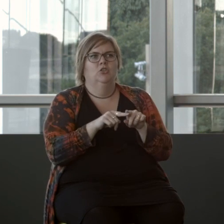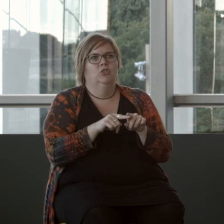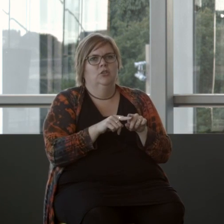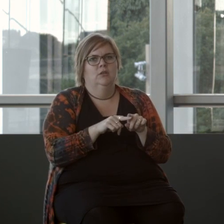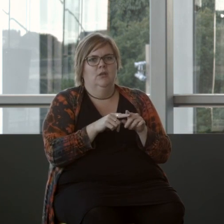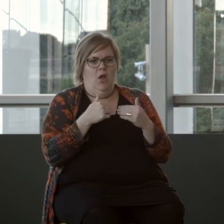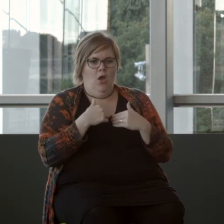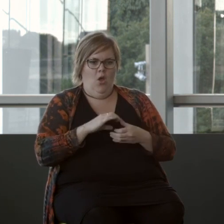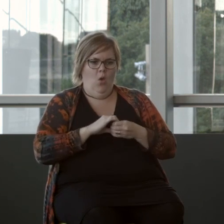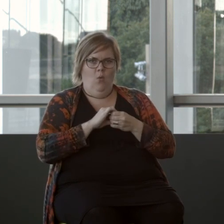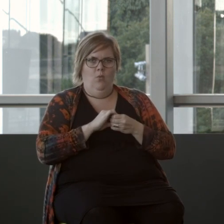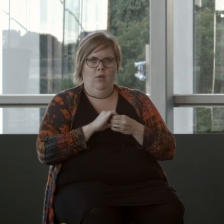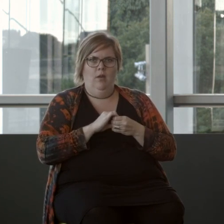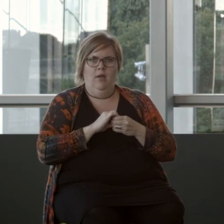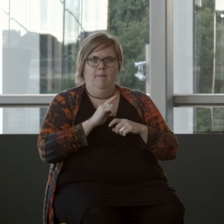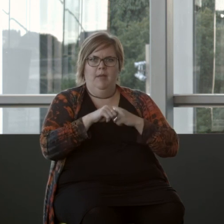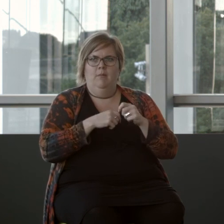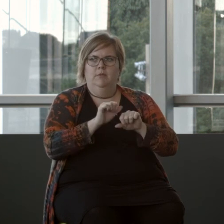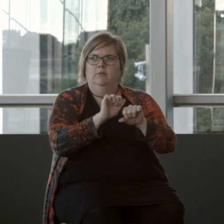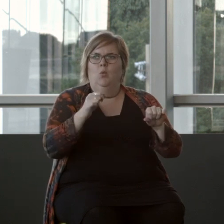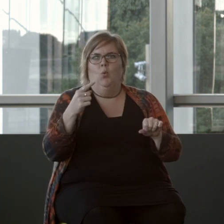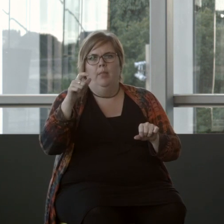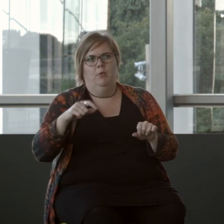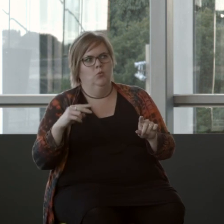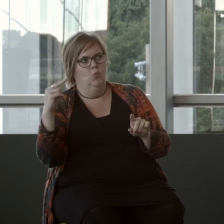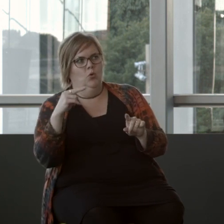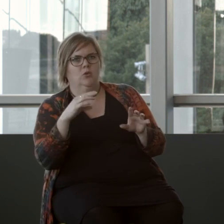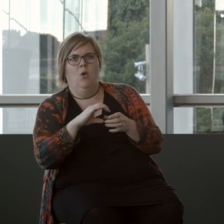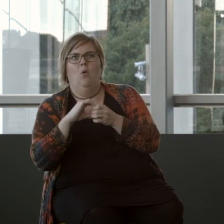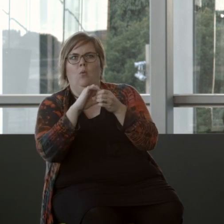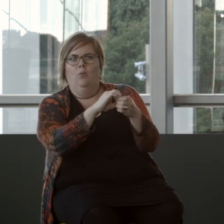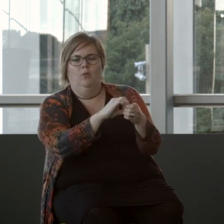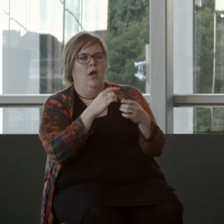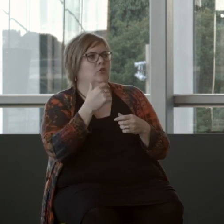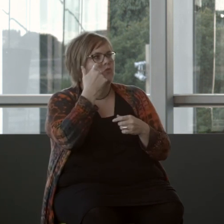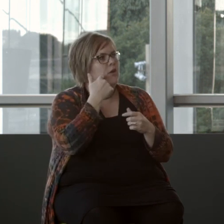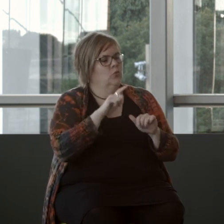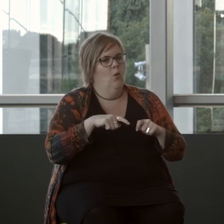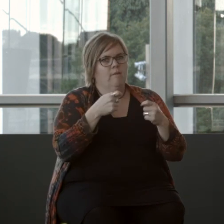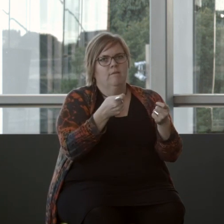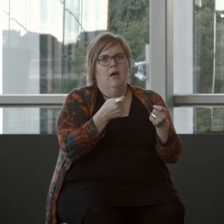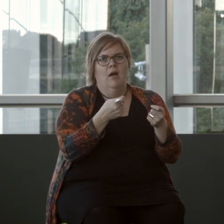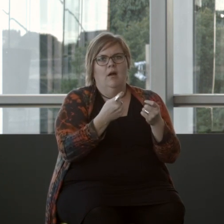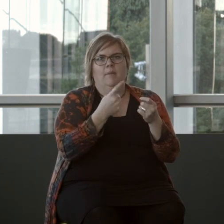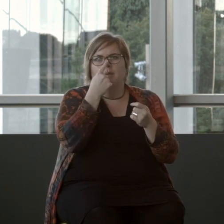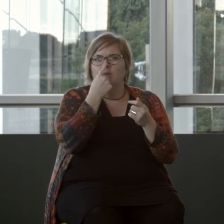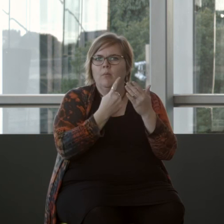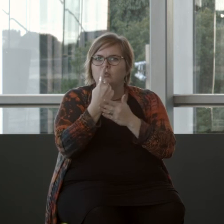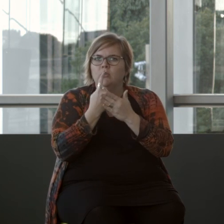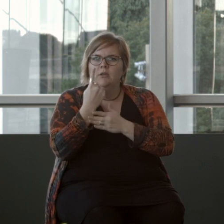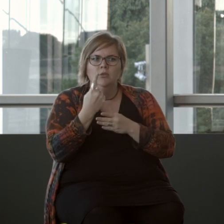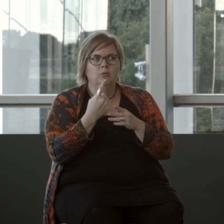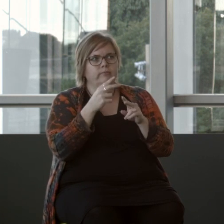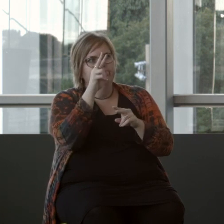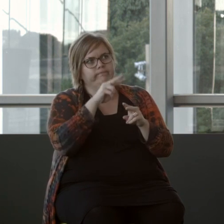owned by me, it becomes something else and it becomes owned by the viewer as well. And I'm trying to offer viewers the opportunity to interpret